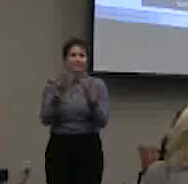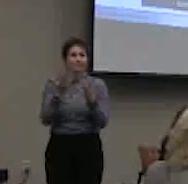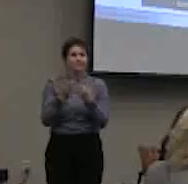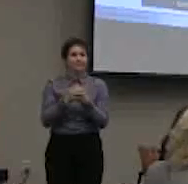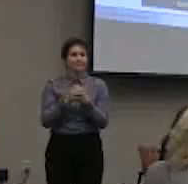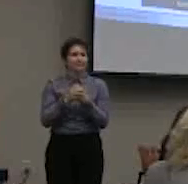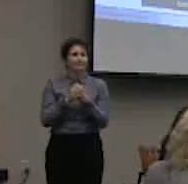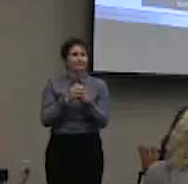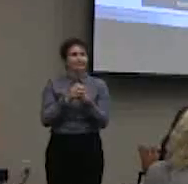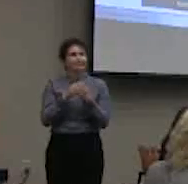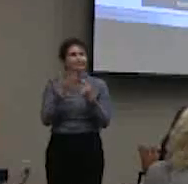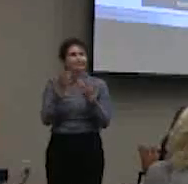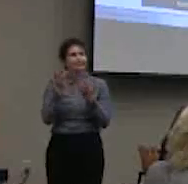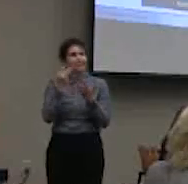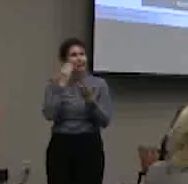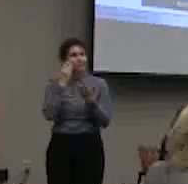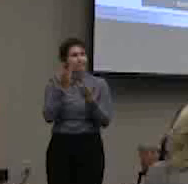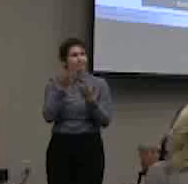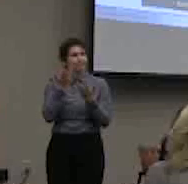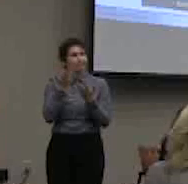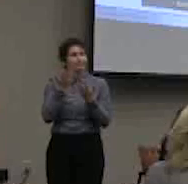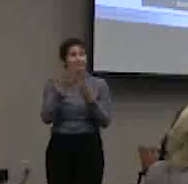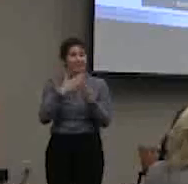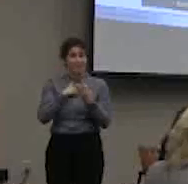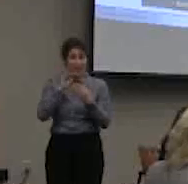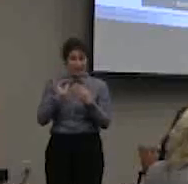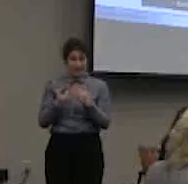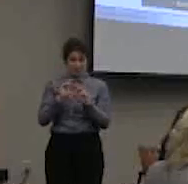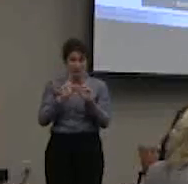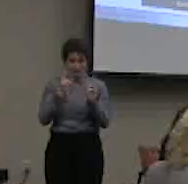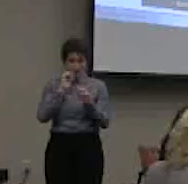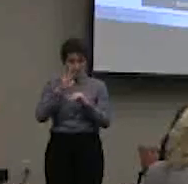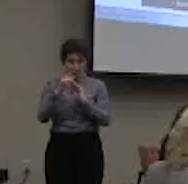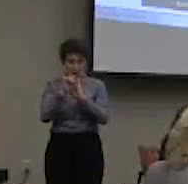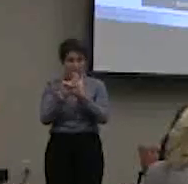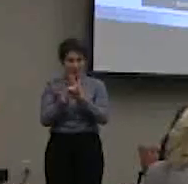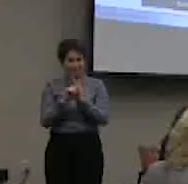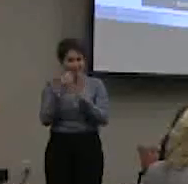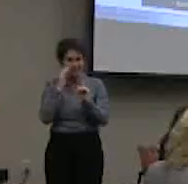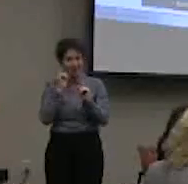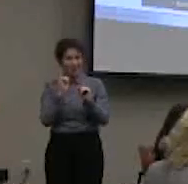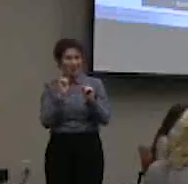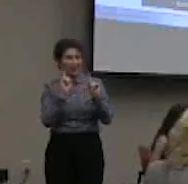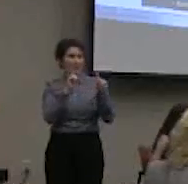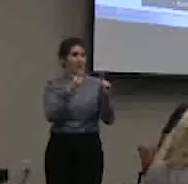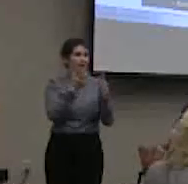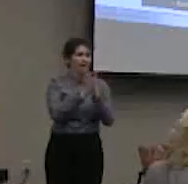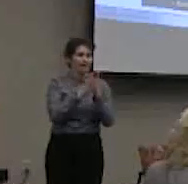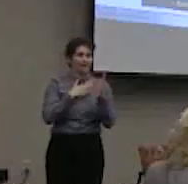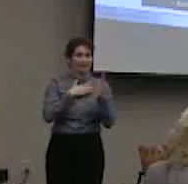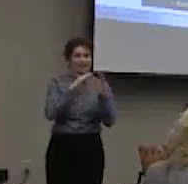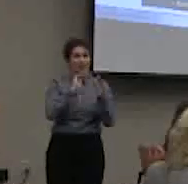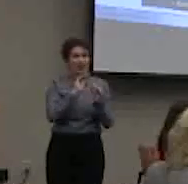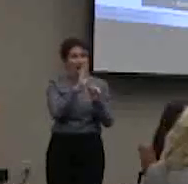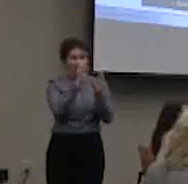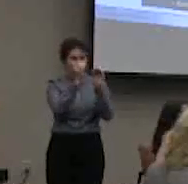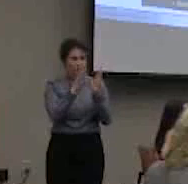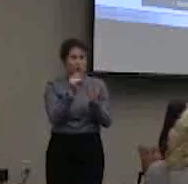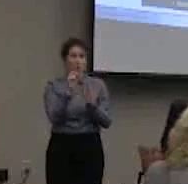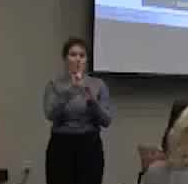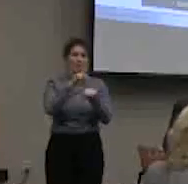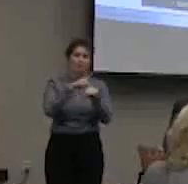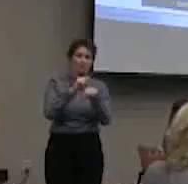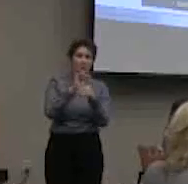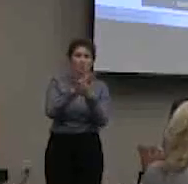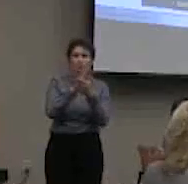you know, is my kid ready for fifth grade, I would know to go to my child's teacher or their principal or the school system.